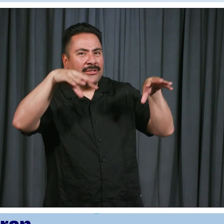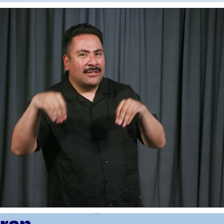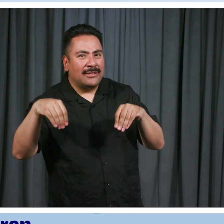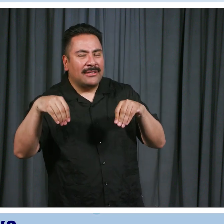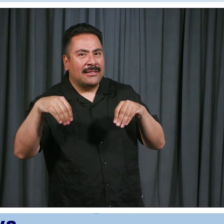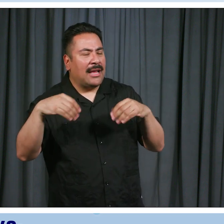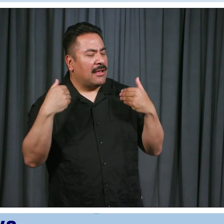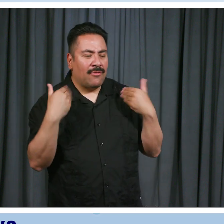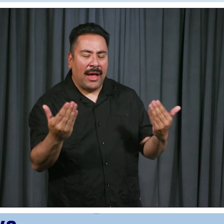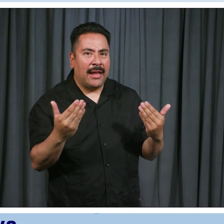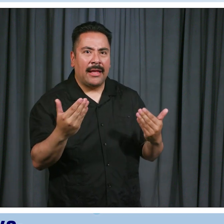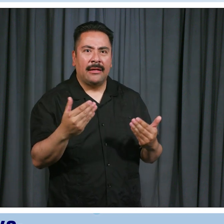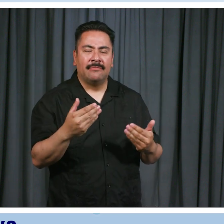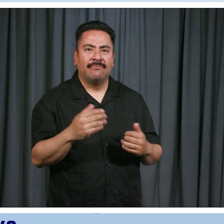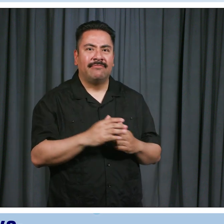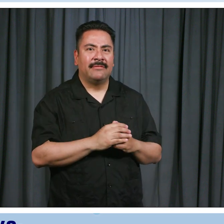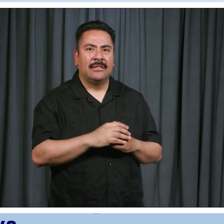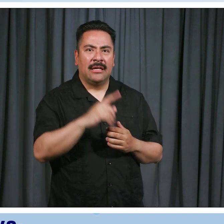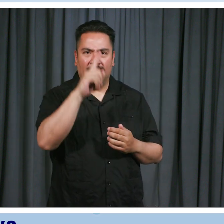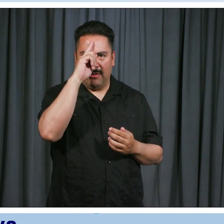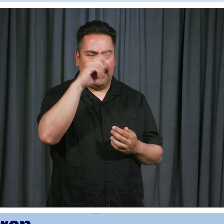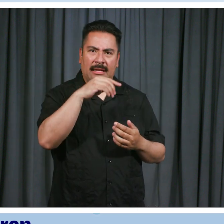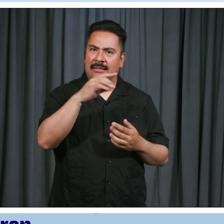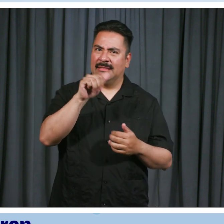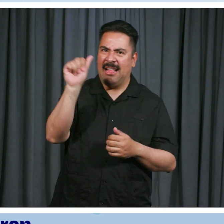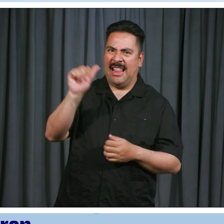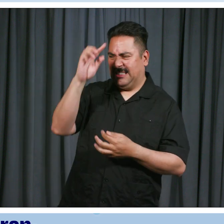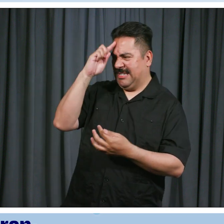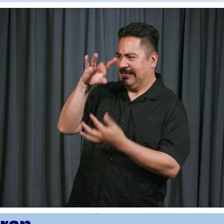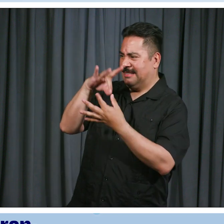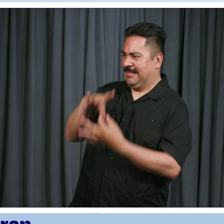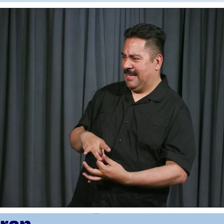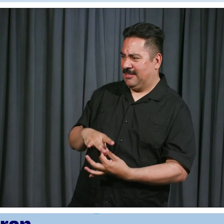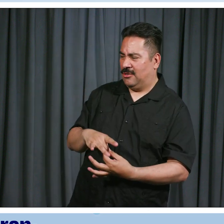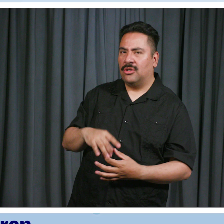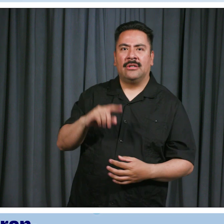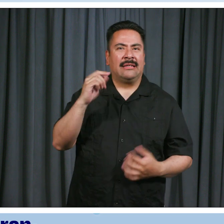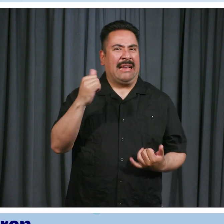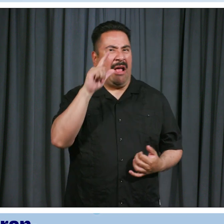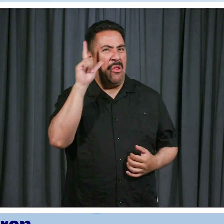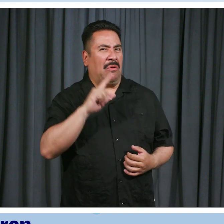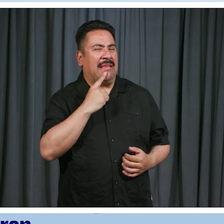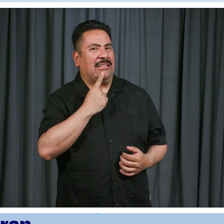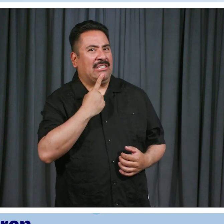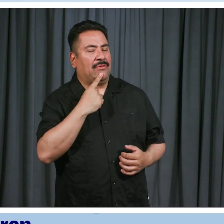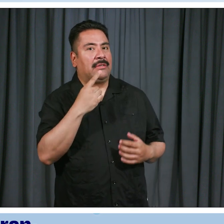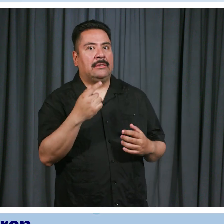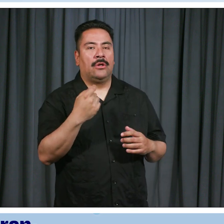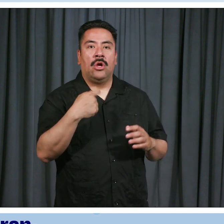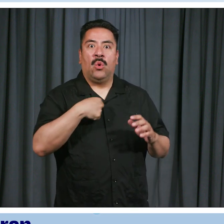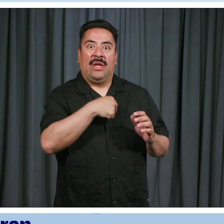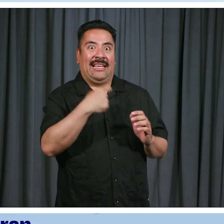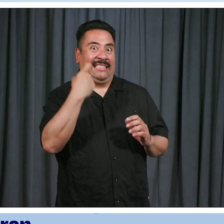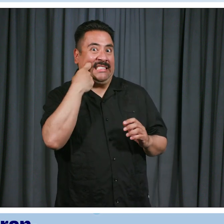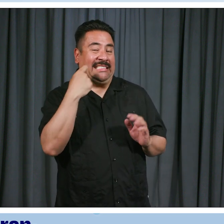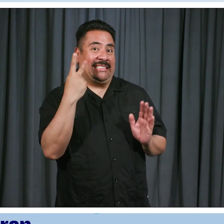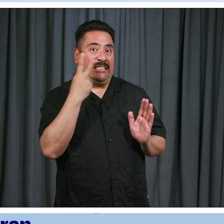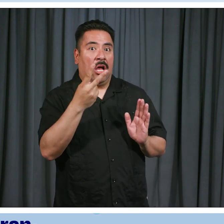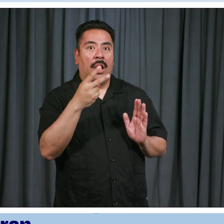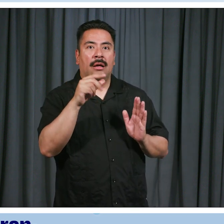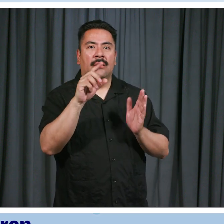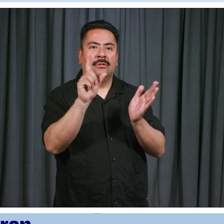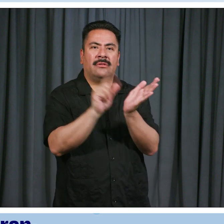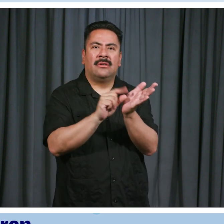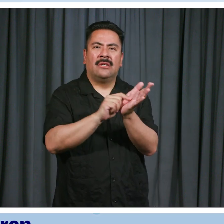Pray. get really Centered. serious. Okay, we just saw the series that the Sun-Times published about those